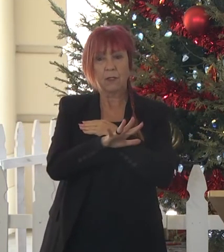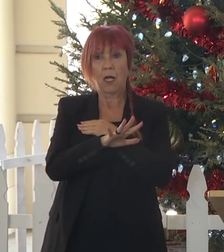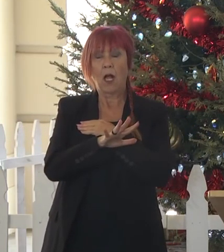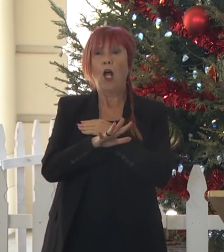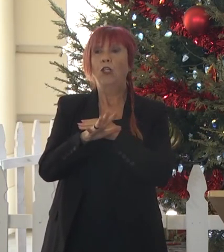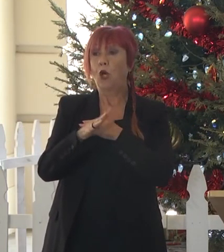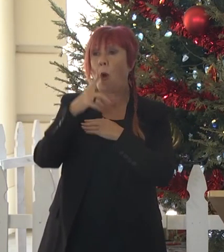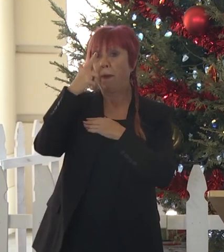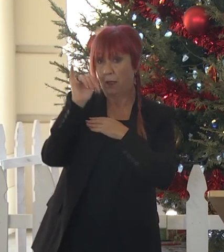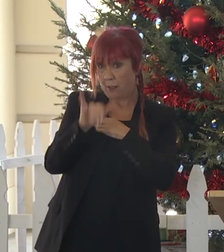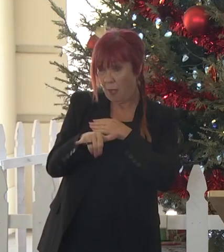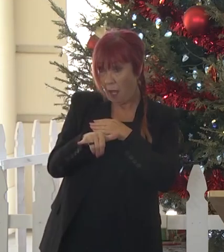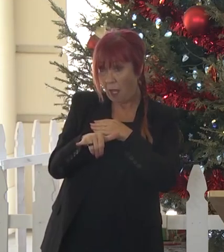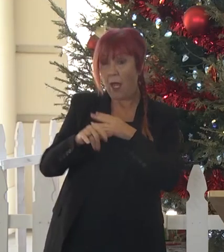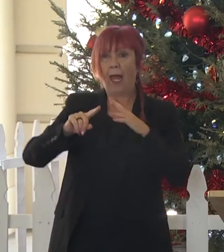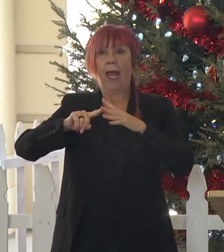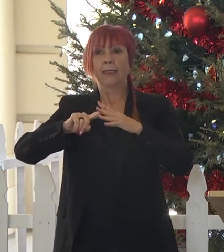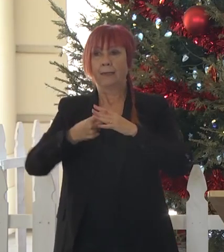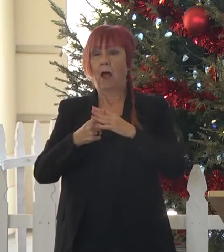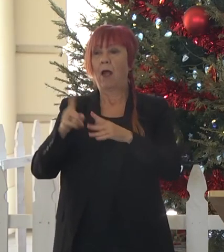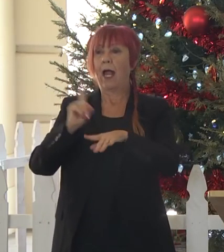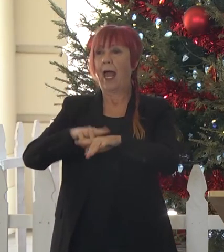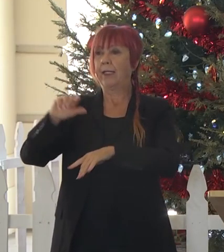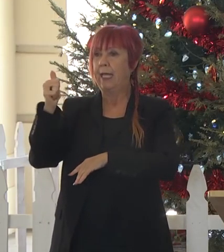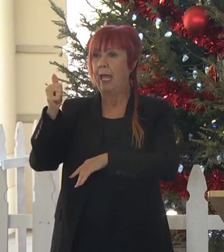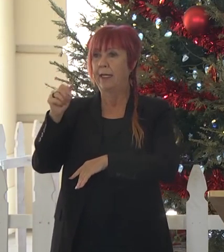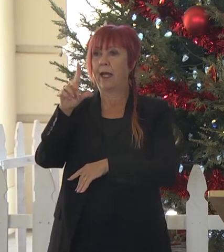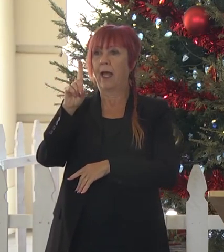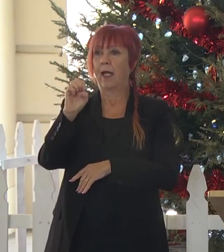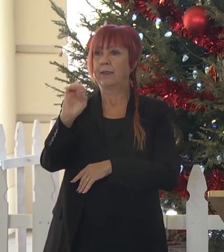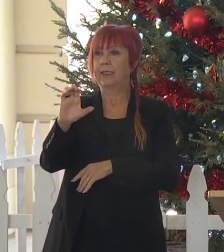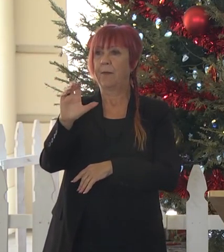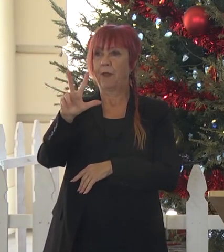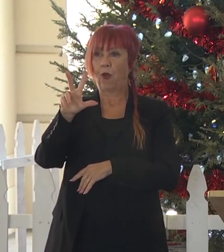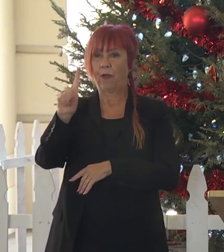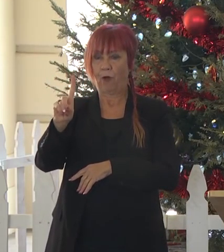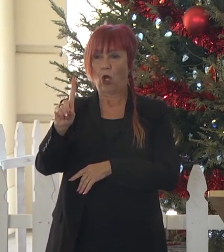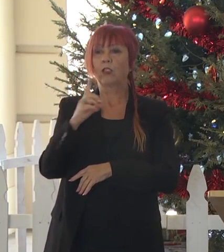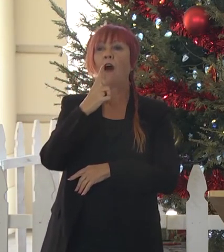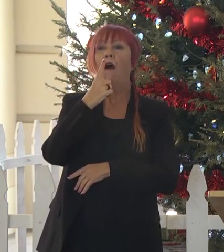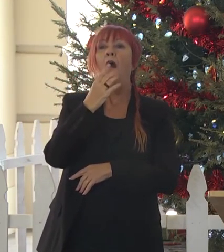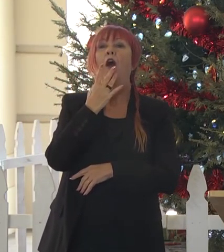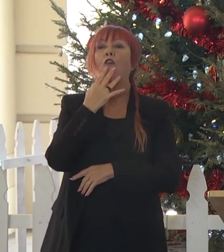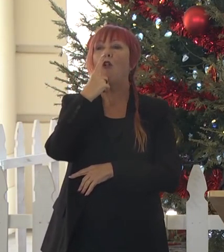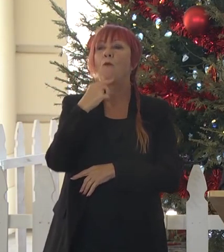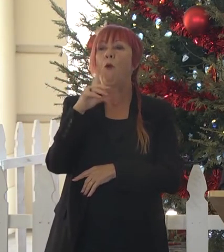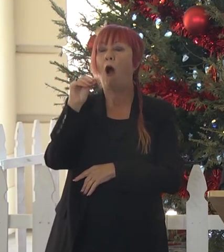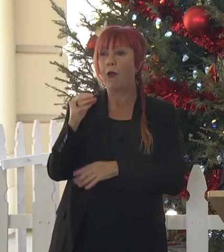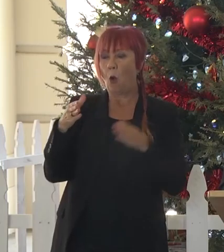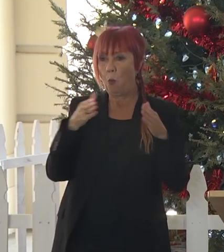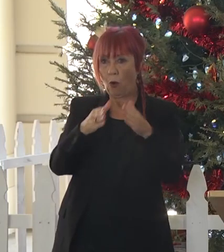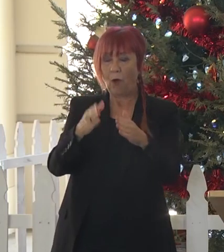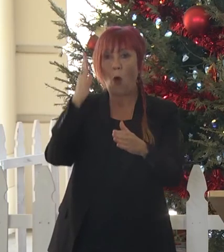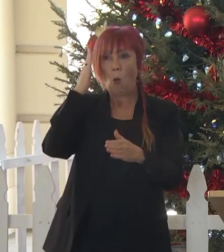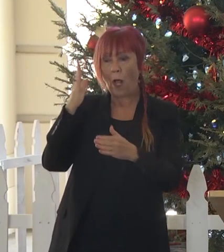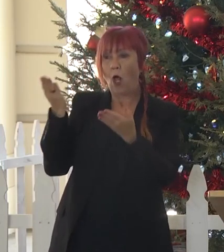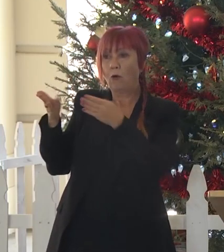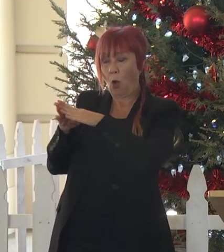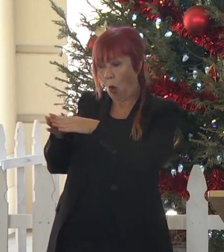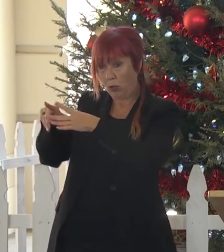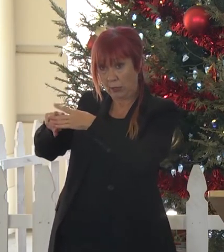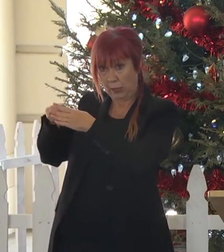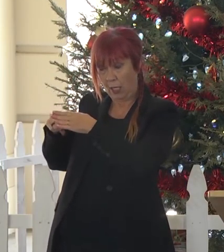starting at 10 o'clock on December 31st, we will close Colorado Boulevard from what is commonly known TV Corner at